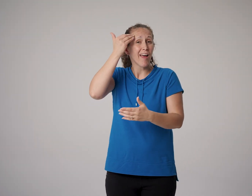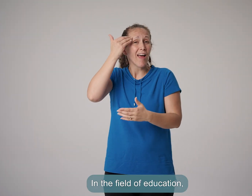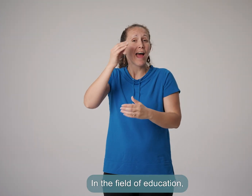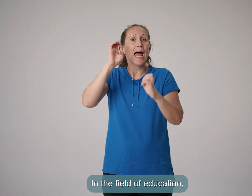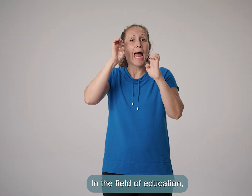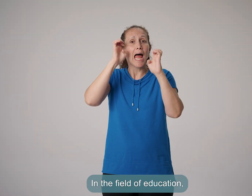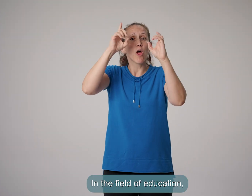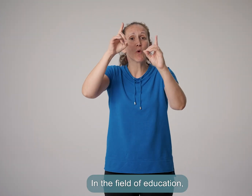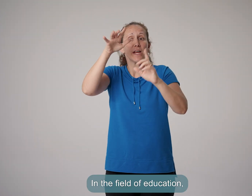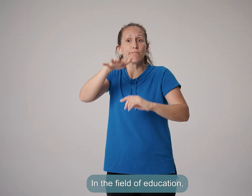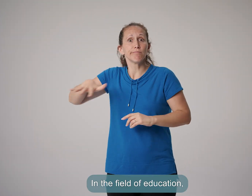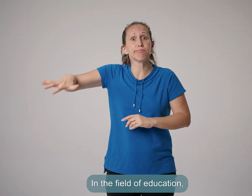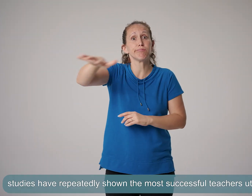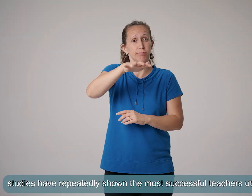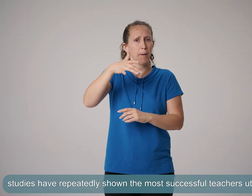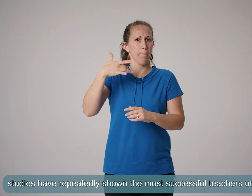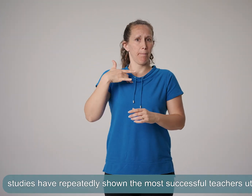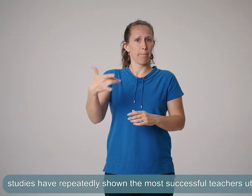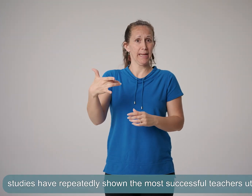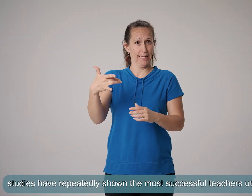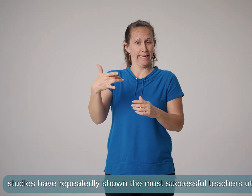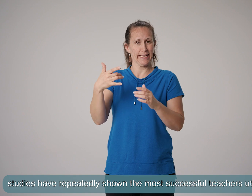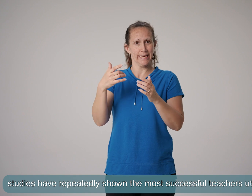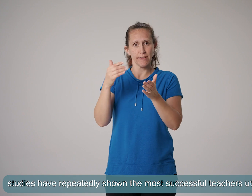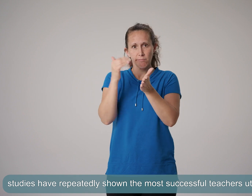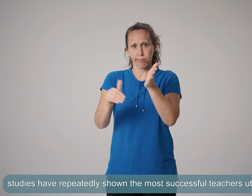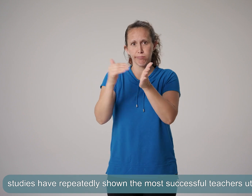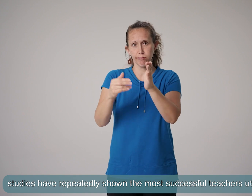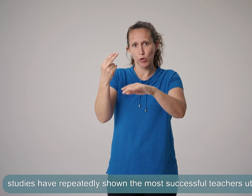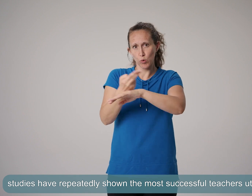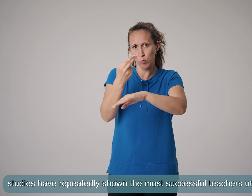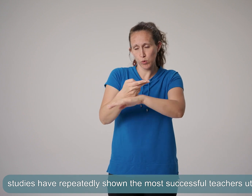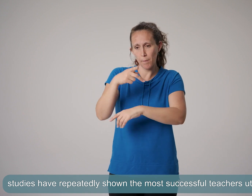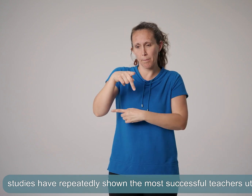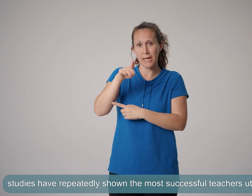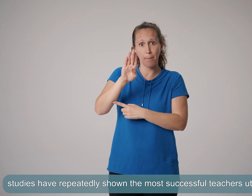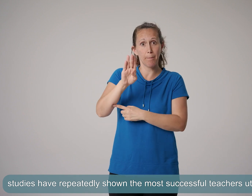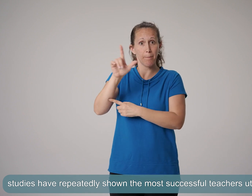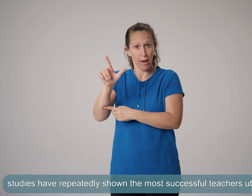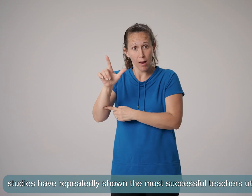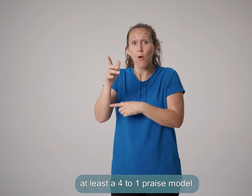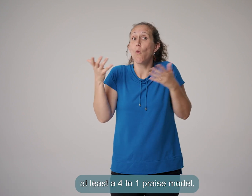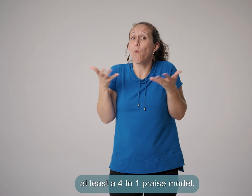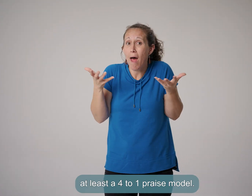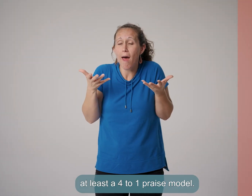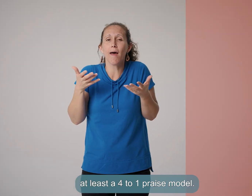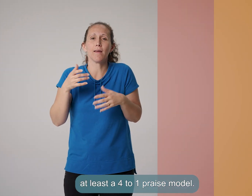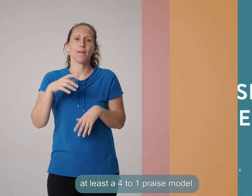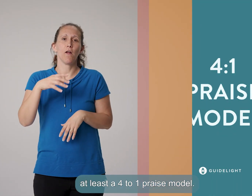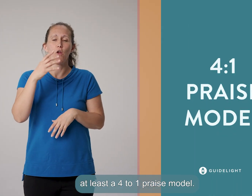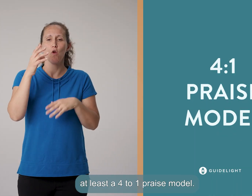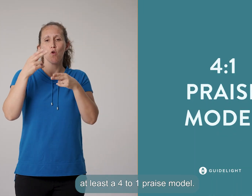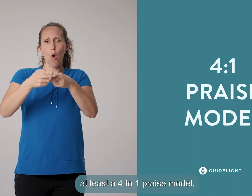In the field of education, studies have repeatedly shown the most successful teachers utilize at least a 4-to-1 praise model.